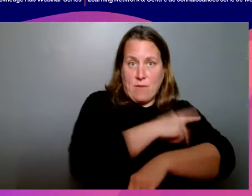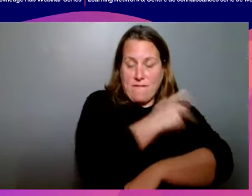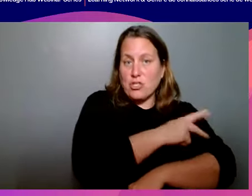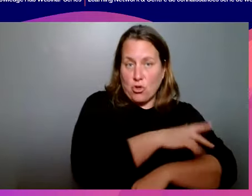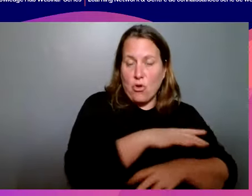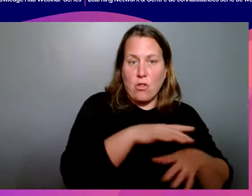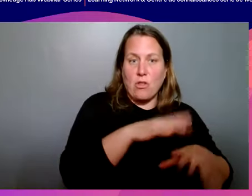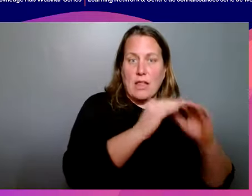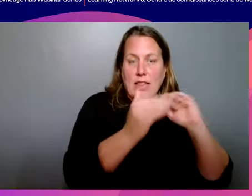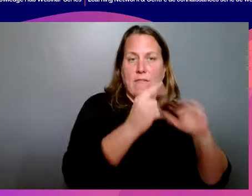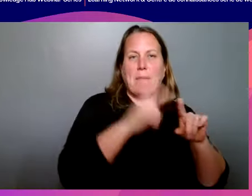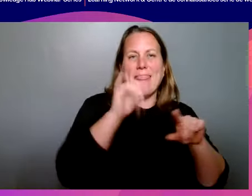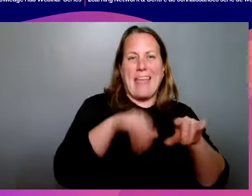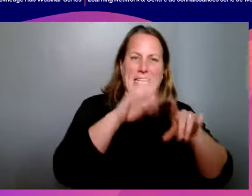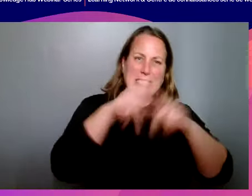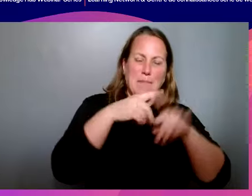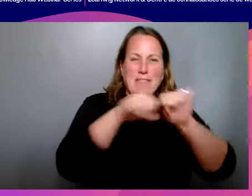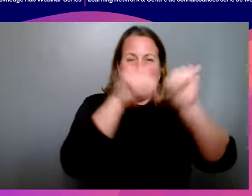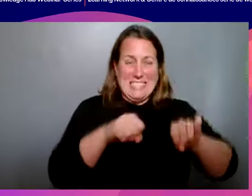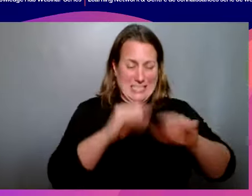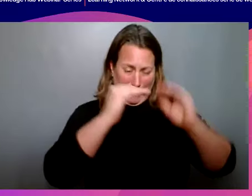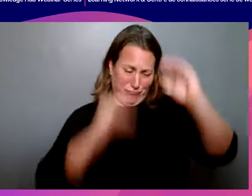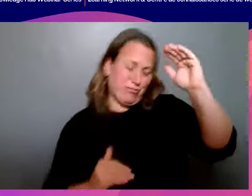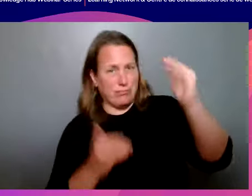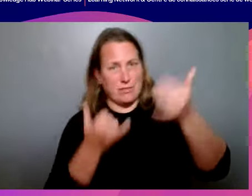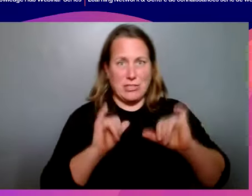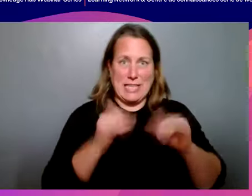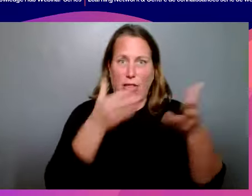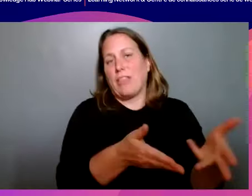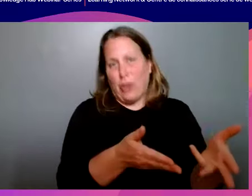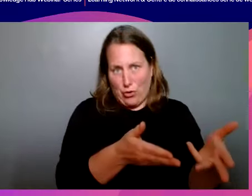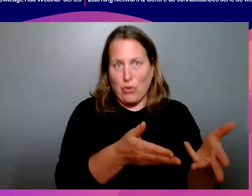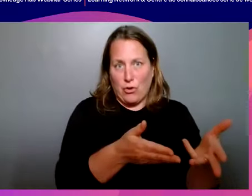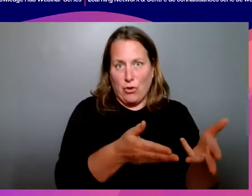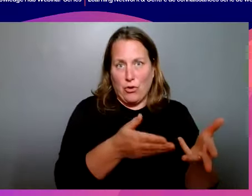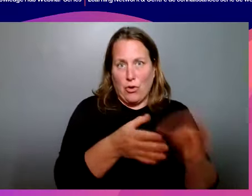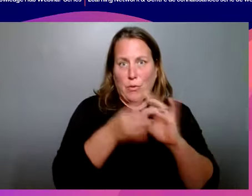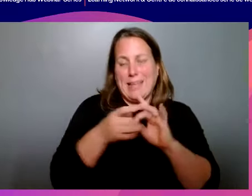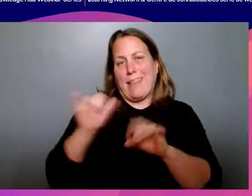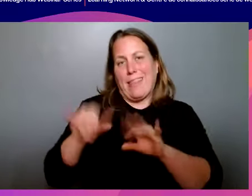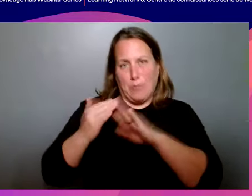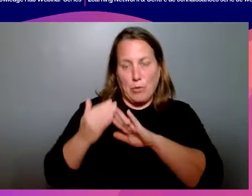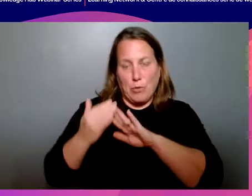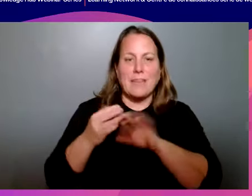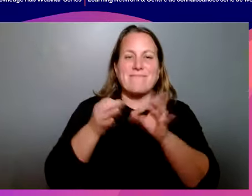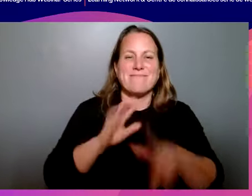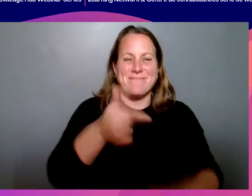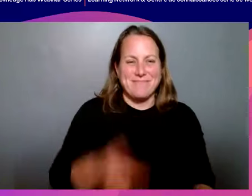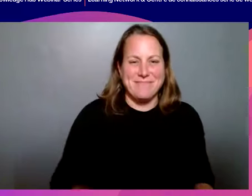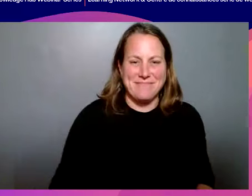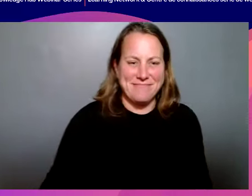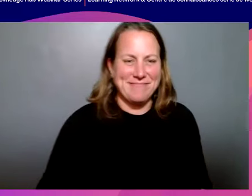in the labor market persist for 2S LGBTQIA plus individuals.